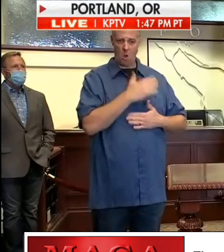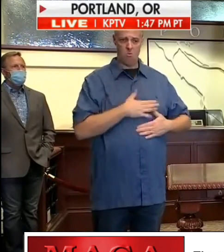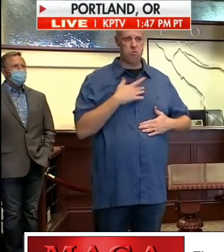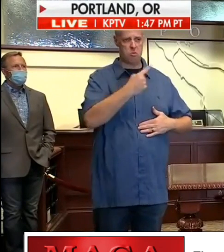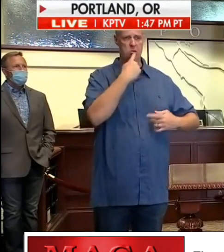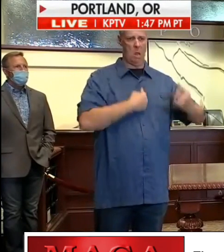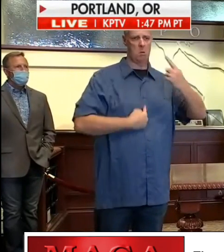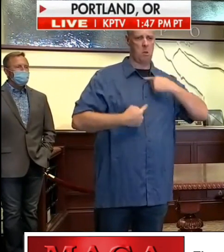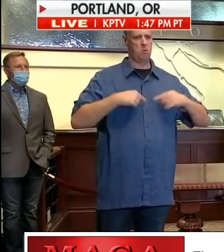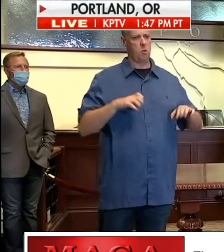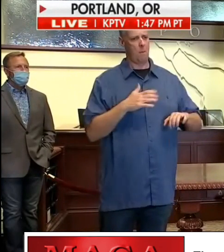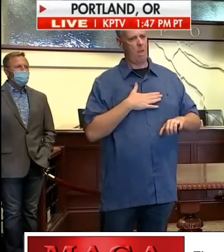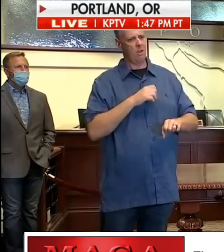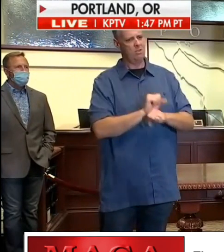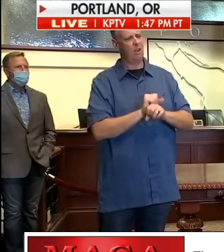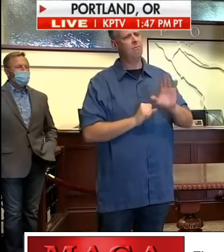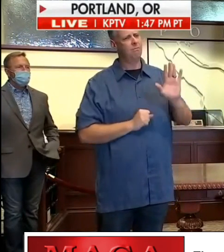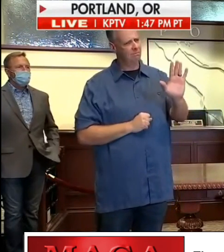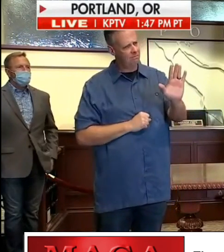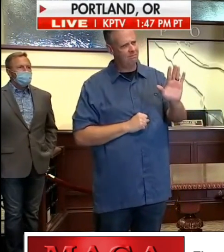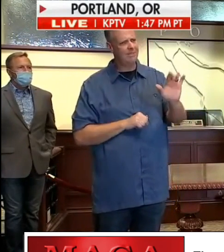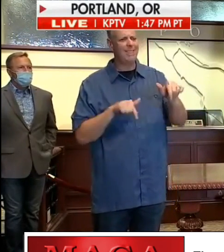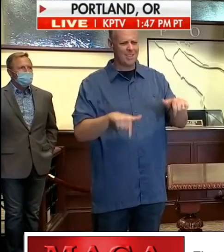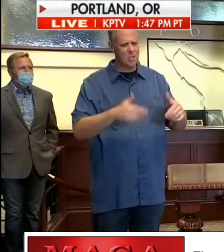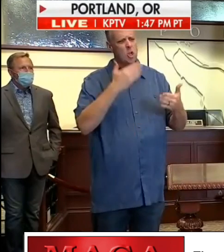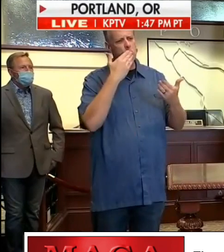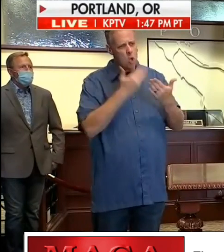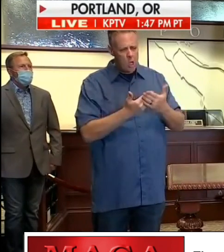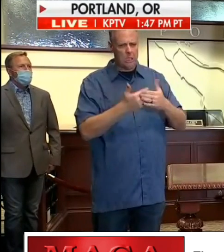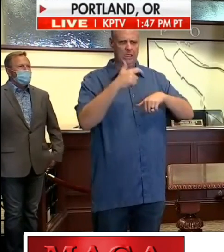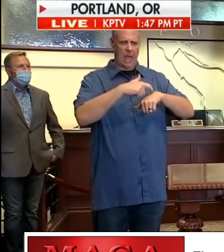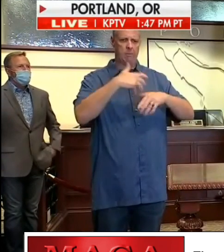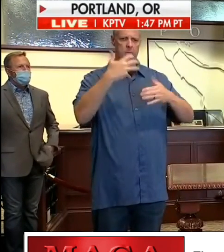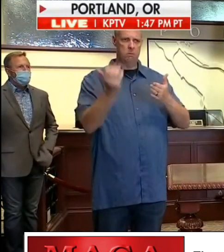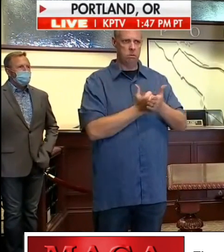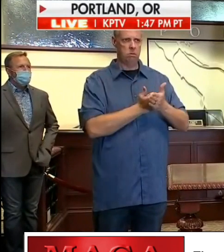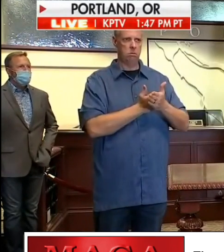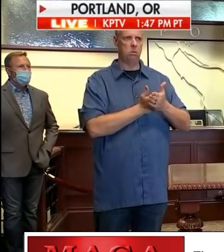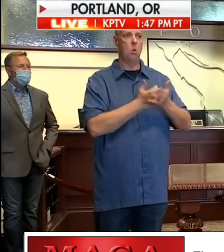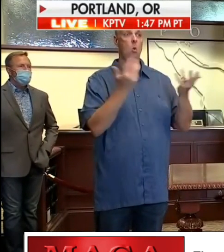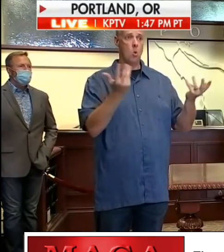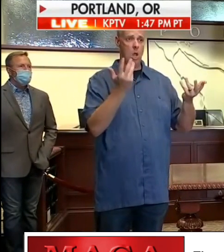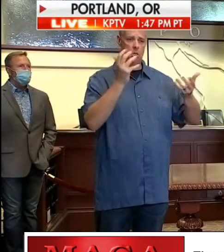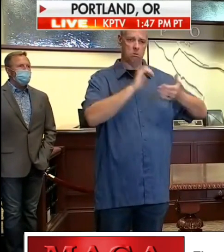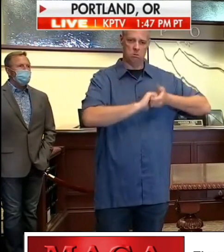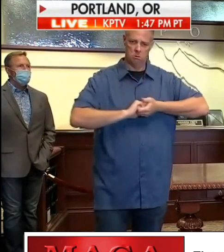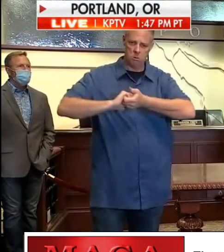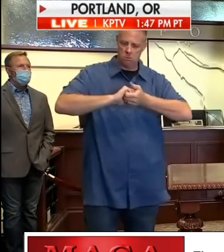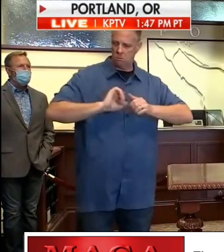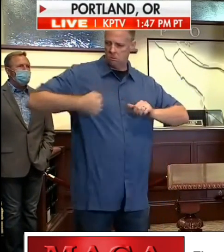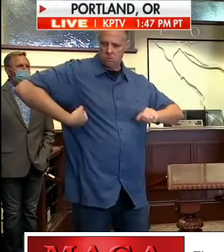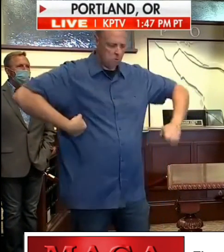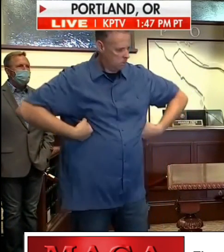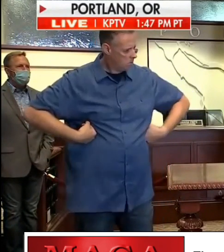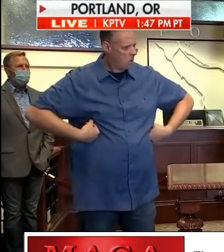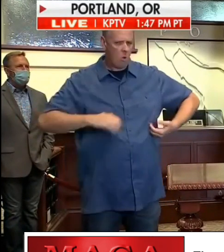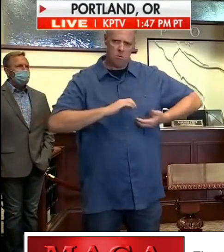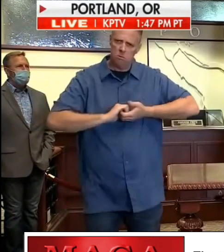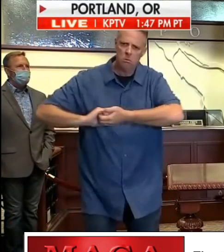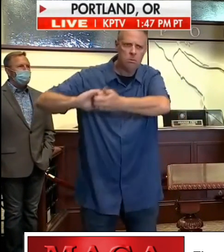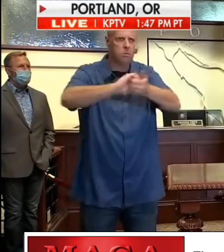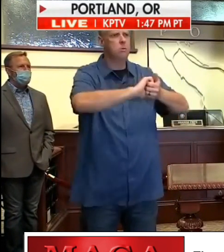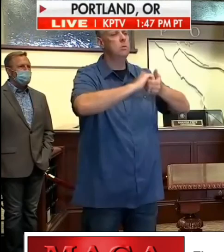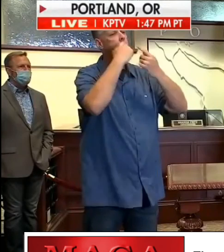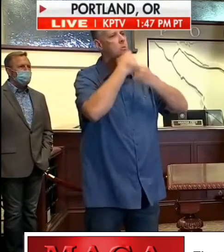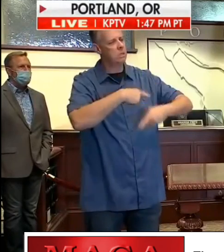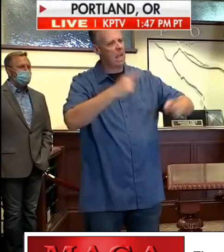how to do mine. But this would be a really good time for all of us to stand together, to lock arms, to denounce the violence, to make